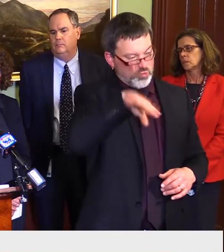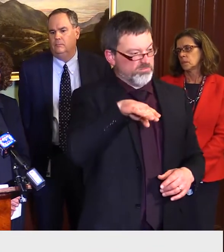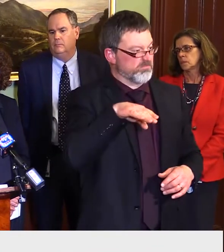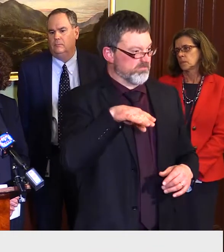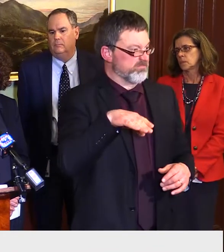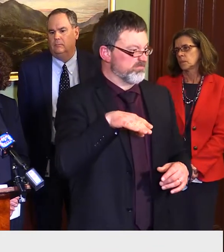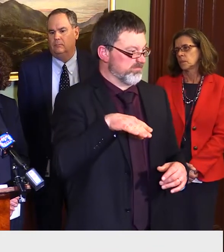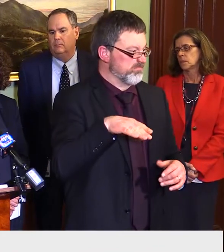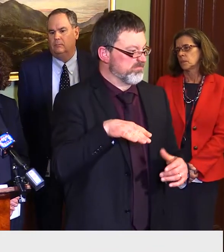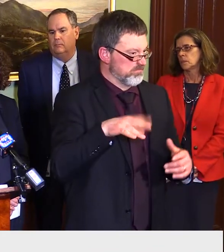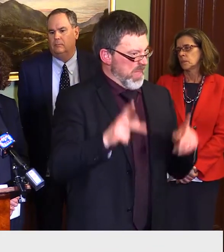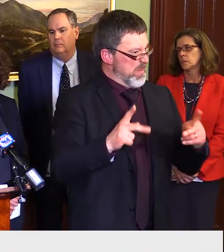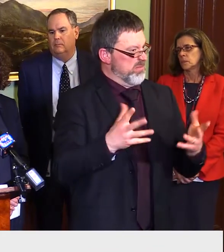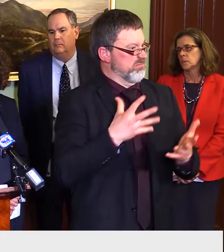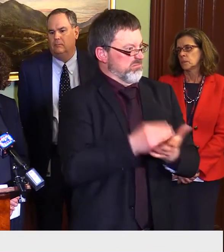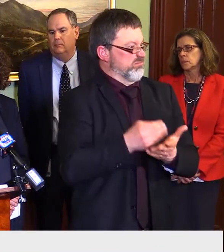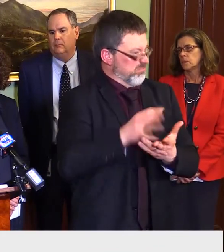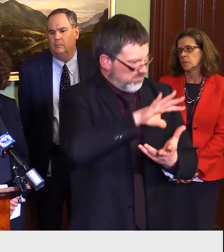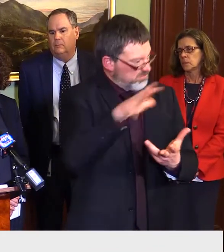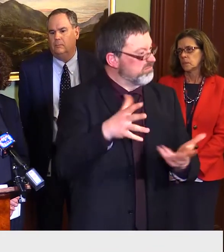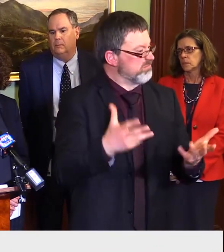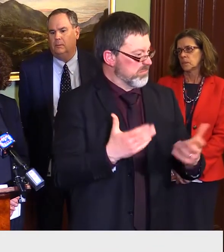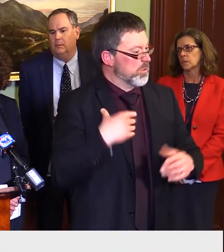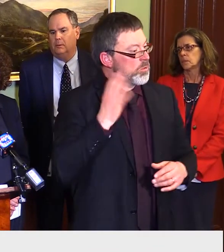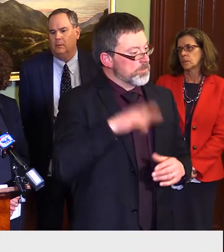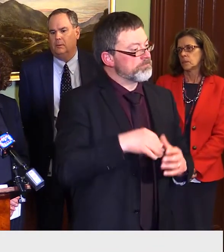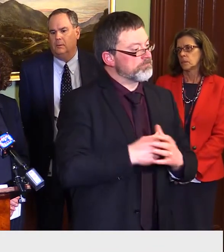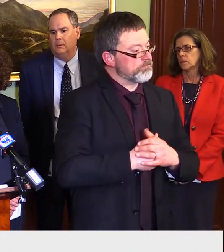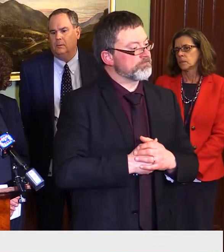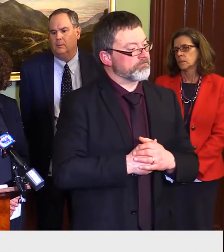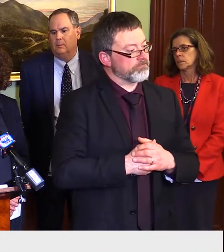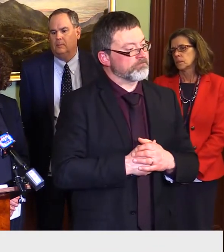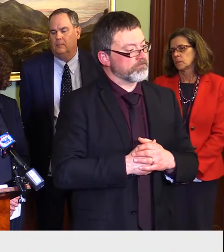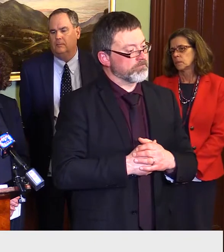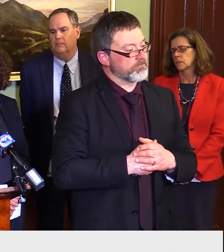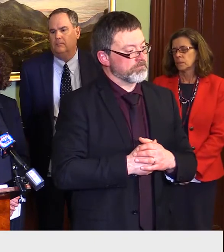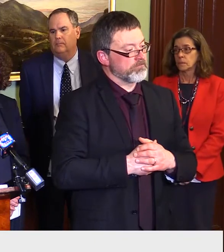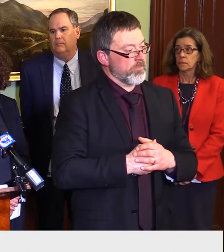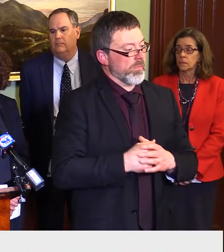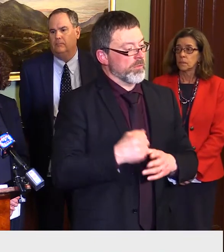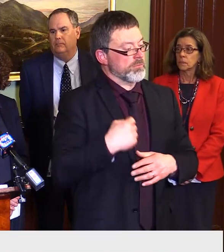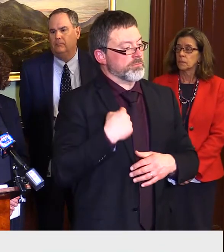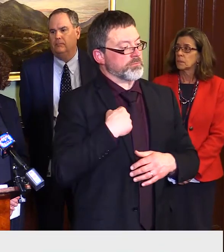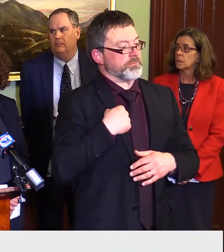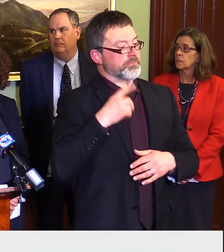certain products. So I haven't received the answer back on that, but I've asked the question.